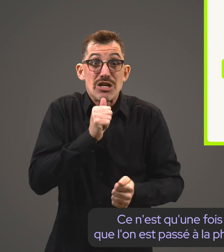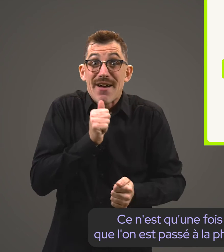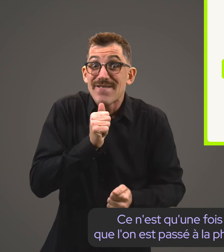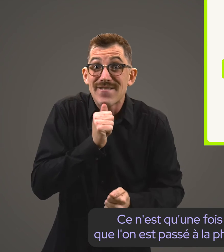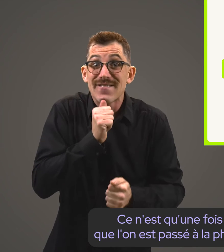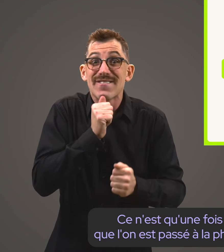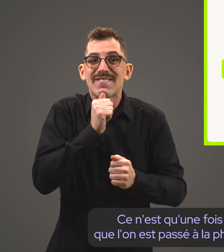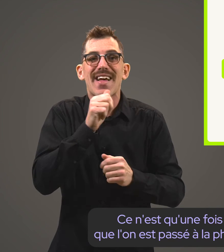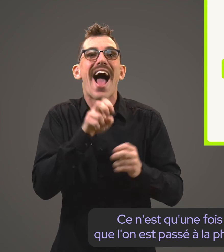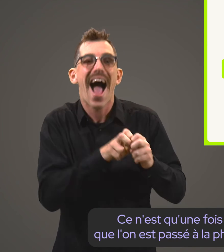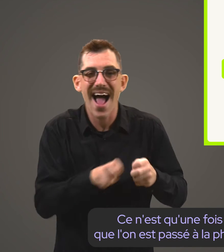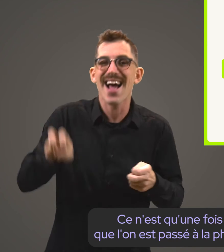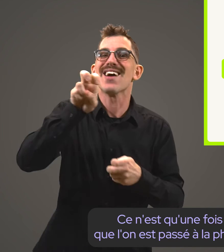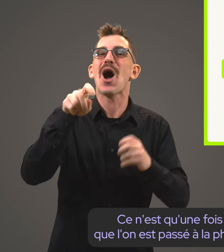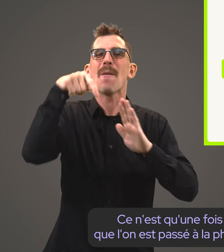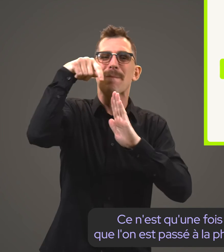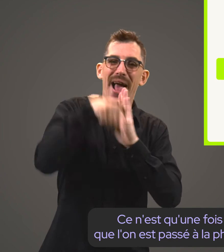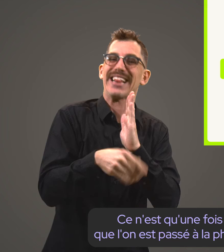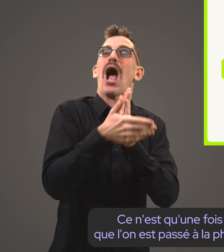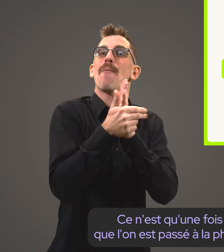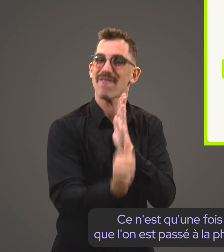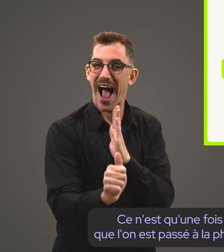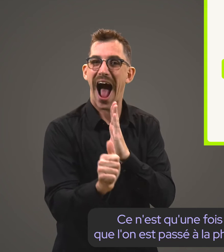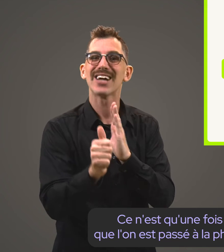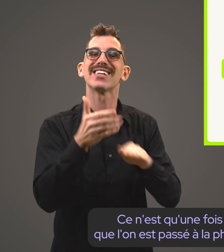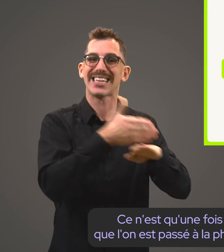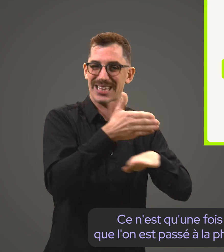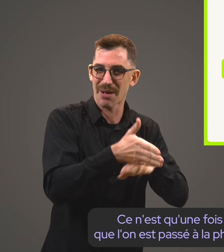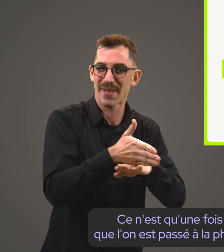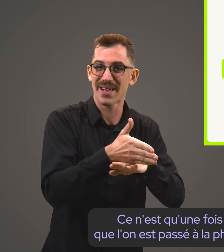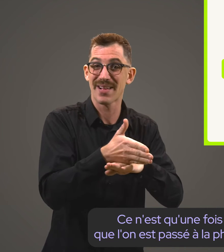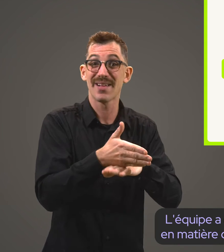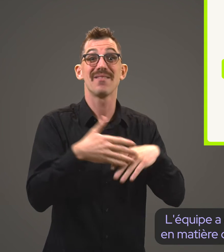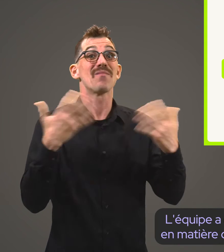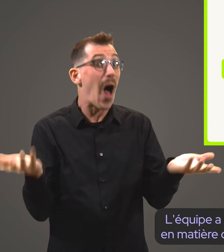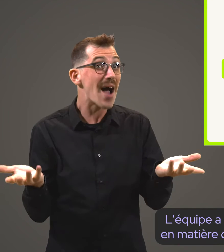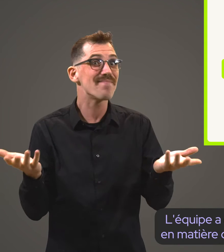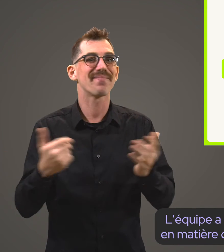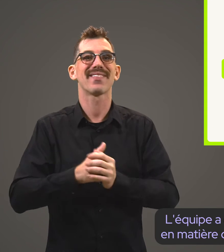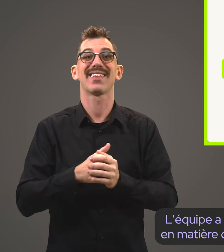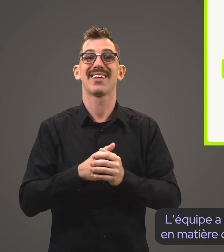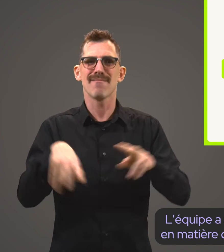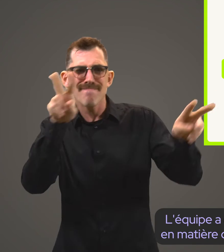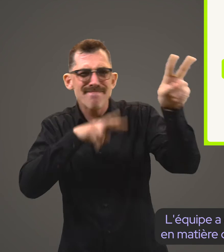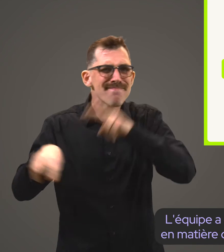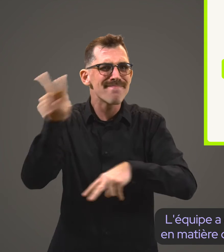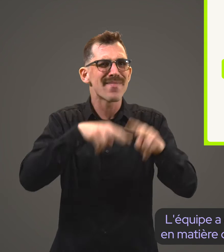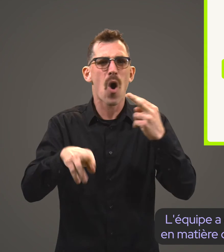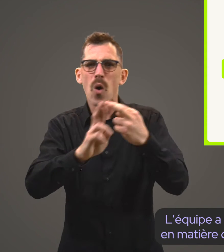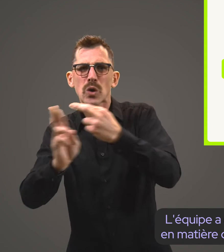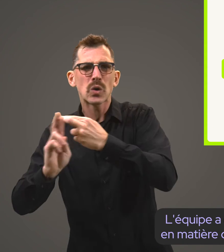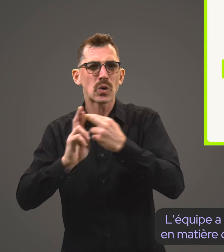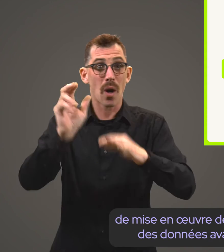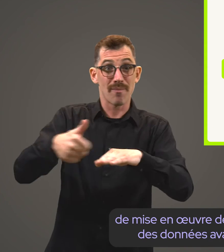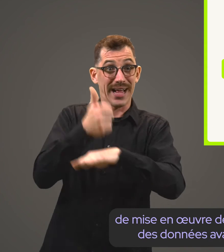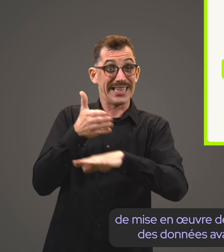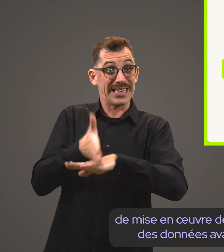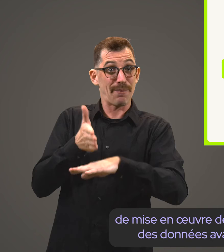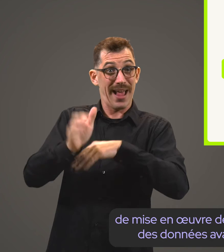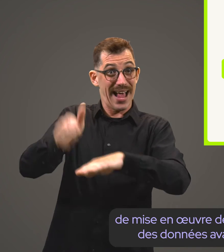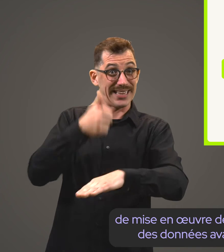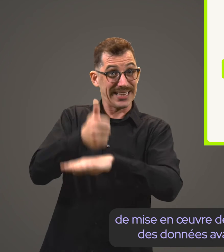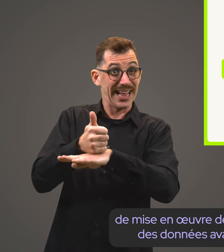this planning was completed was the accessible performance staged. The team evaluated accessibility knowledge